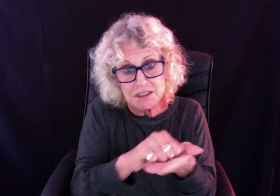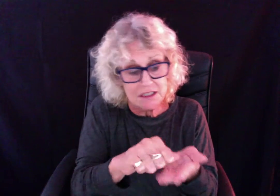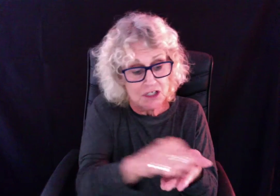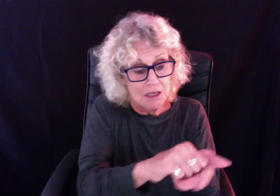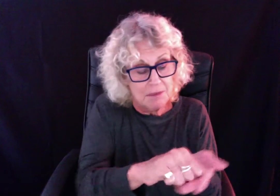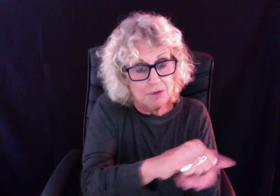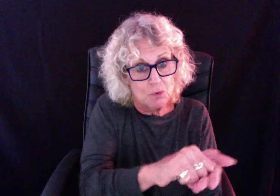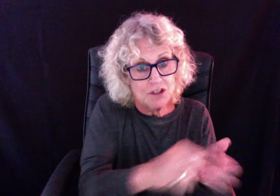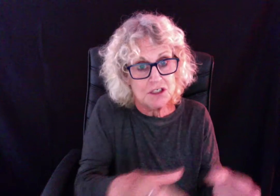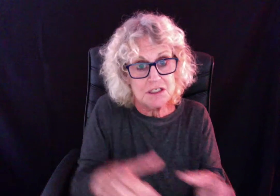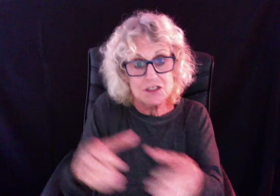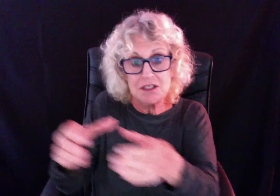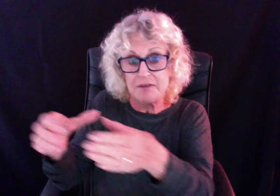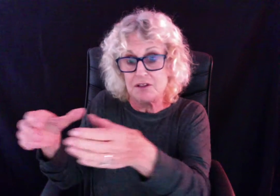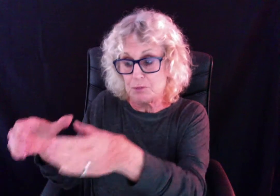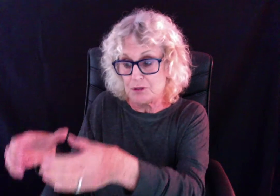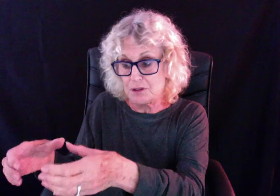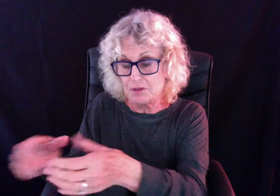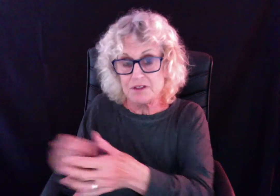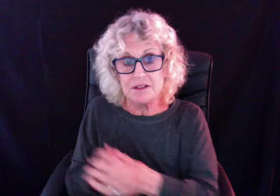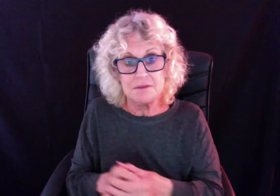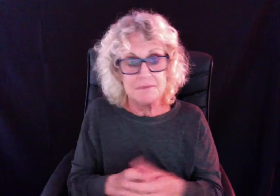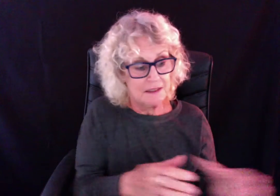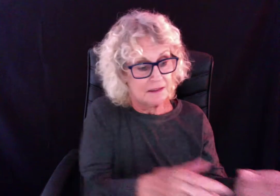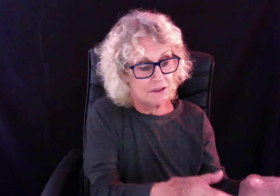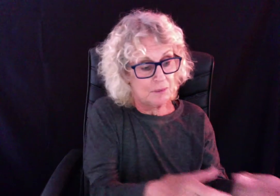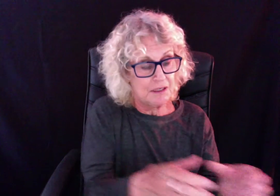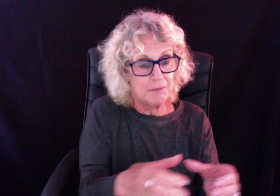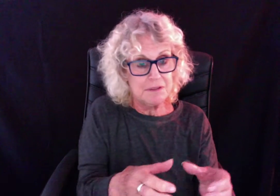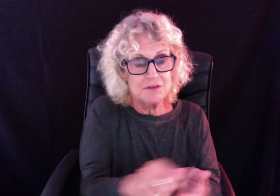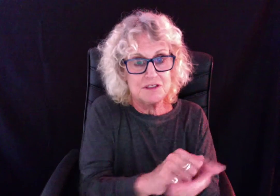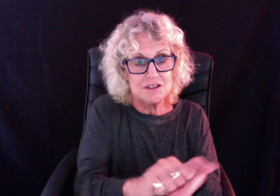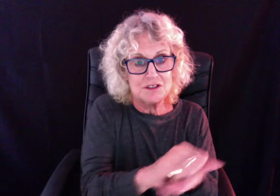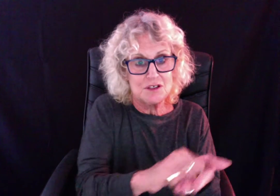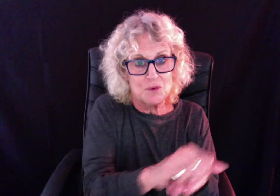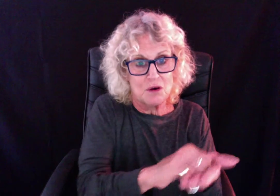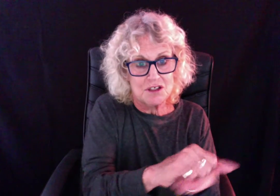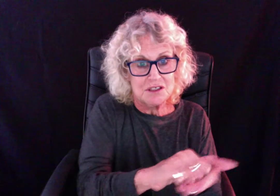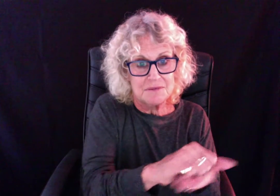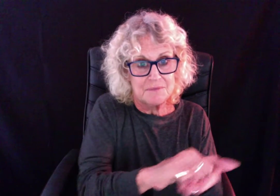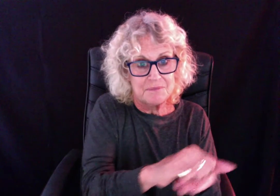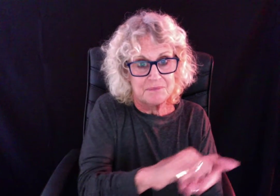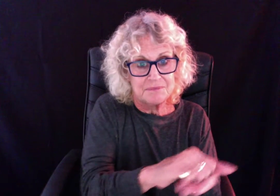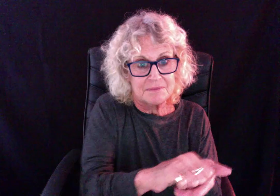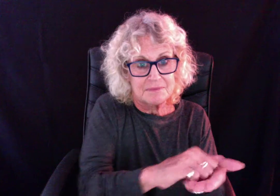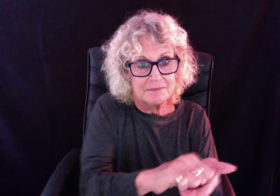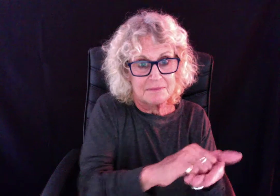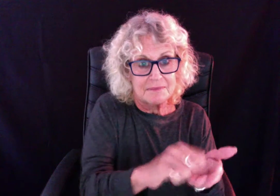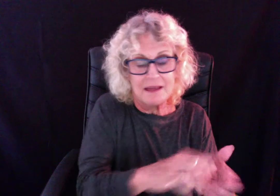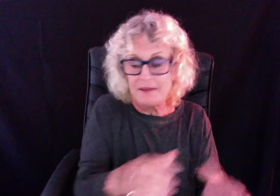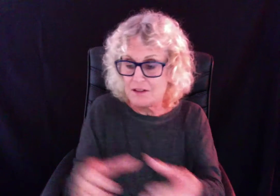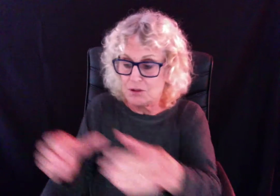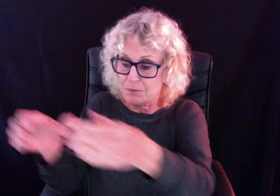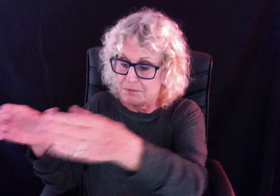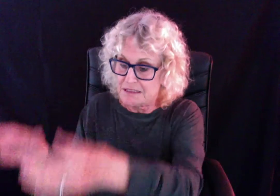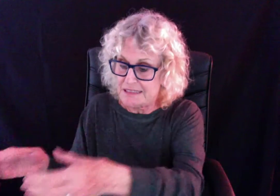dish. Maybe you're washing a dish and then you're putting it over here. Then you pick up another dish and you wash it. And then you stack